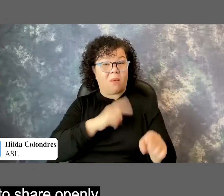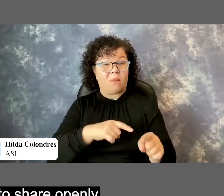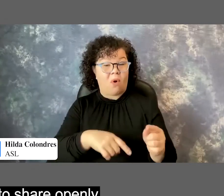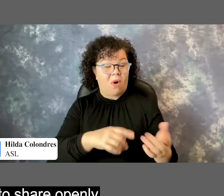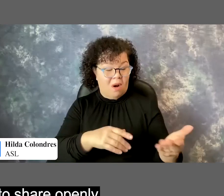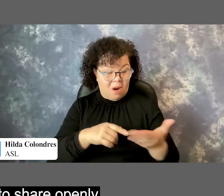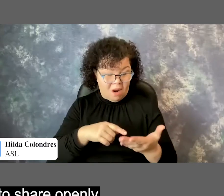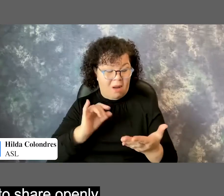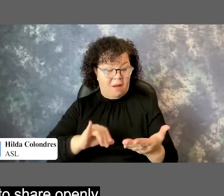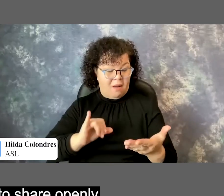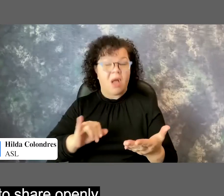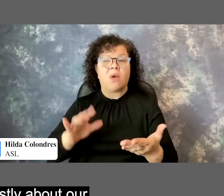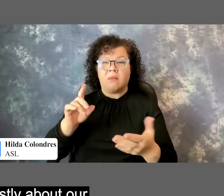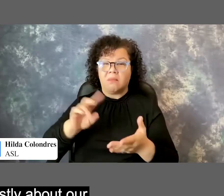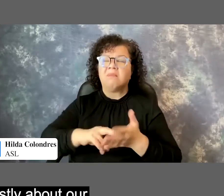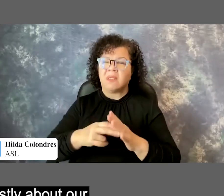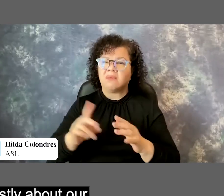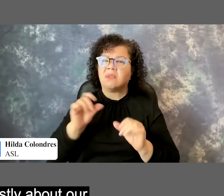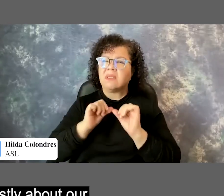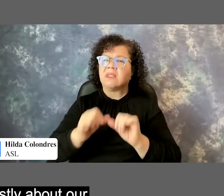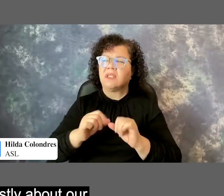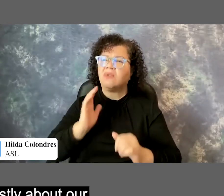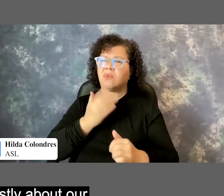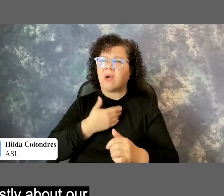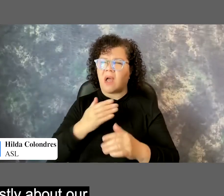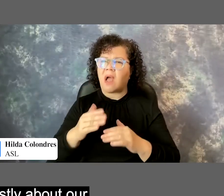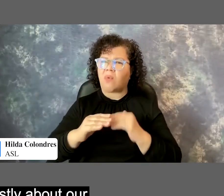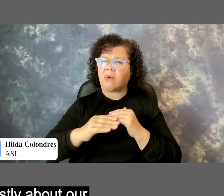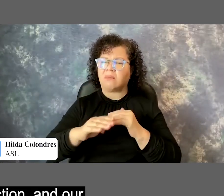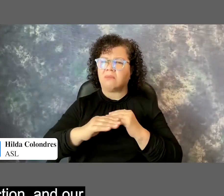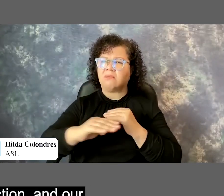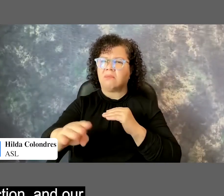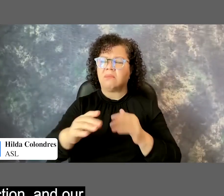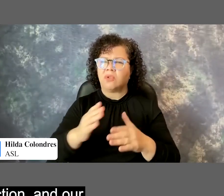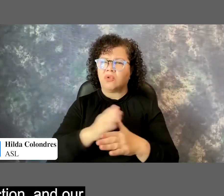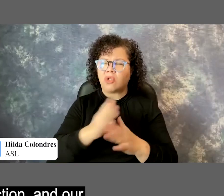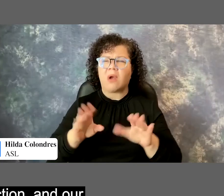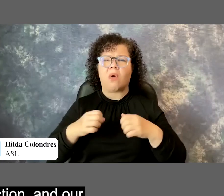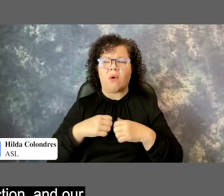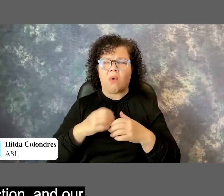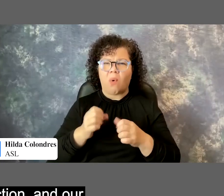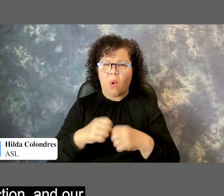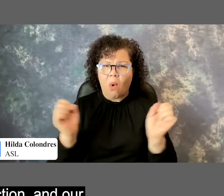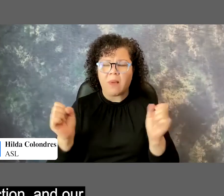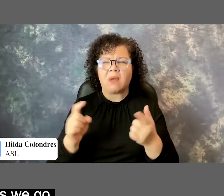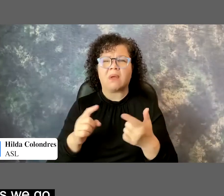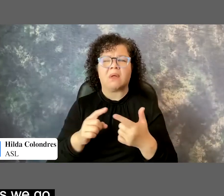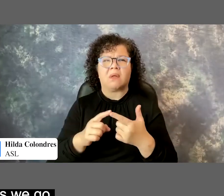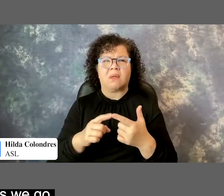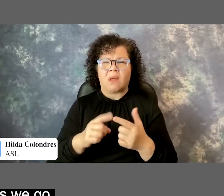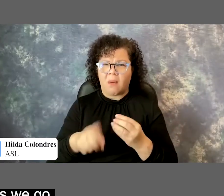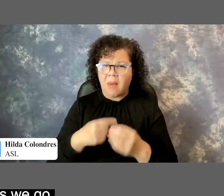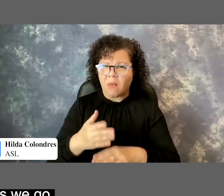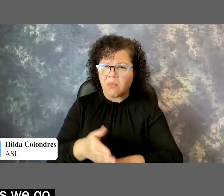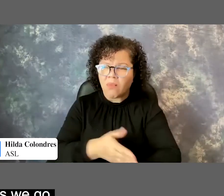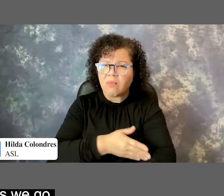continue to share openly and share honestly about our goals, our direction, and our progress as